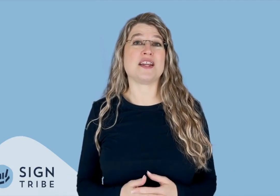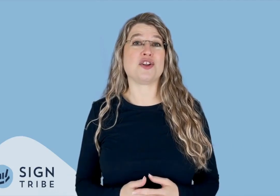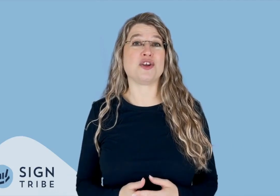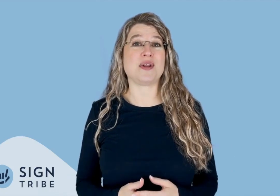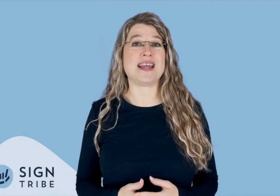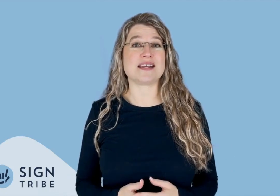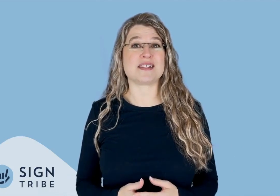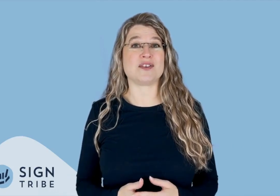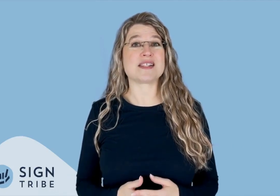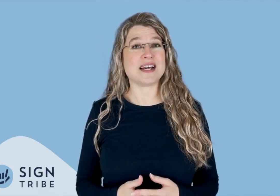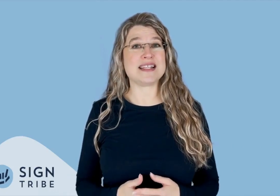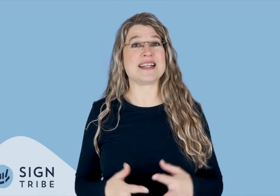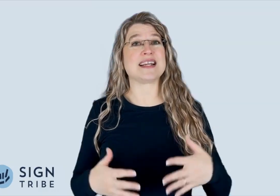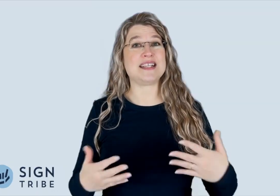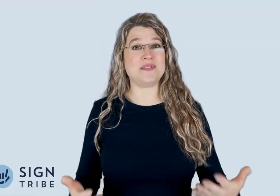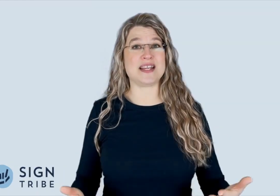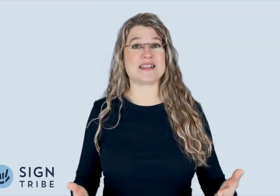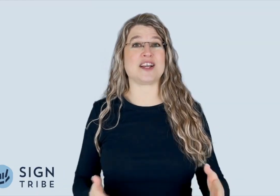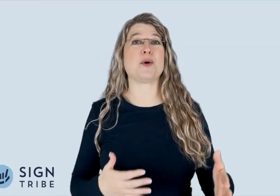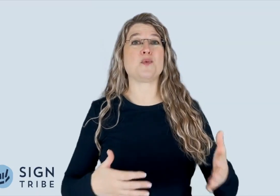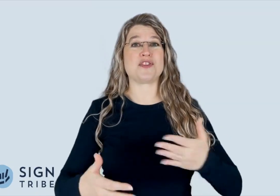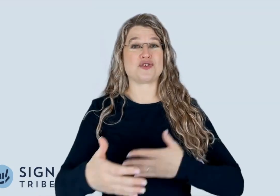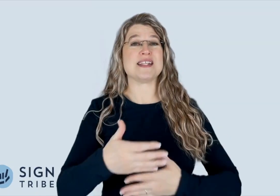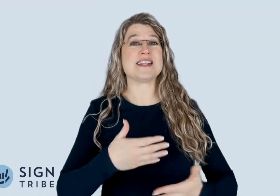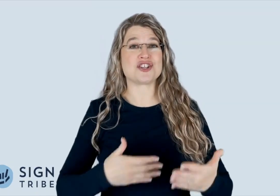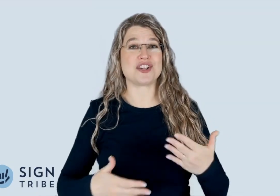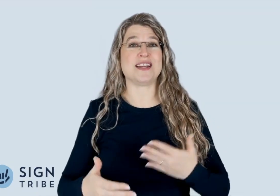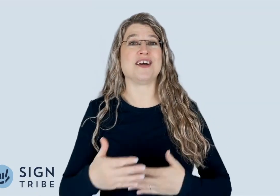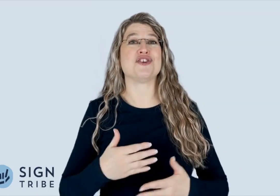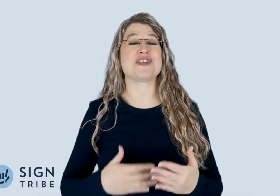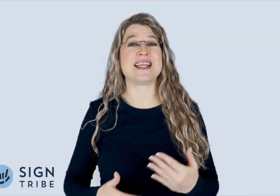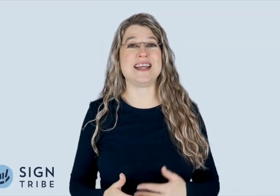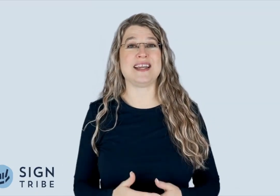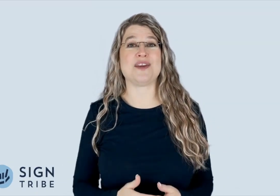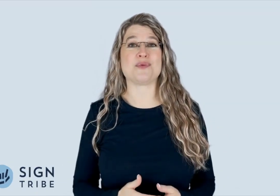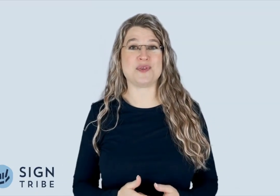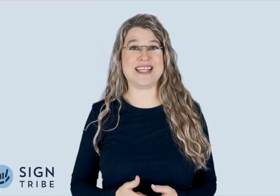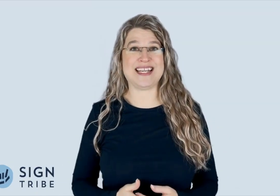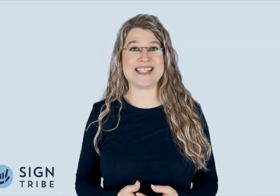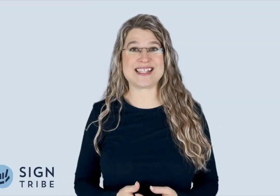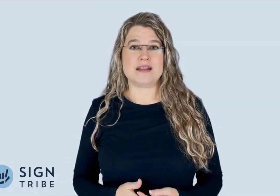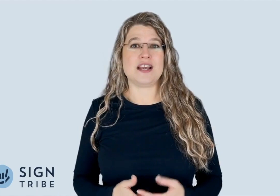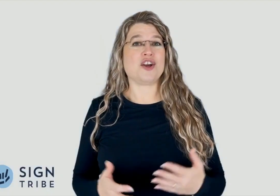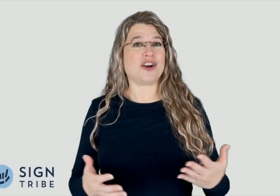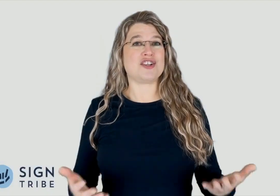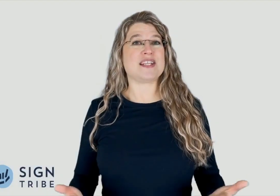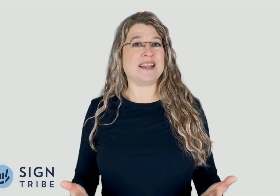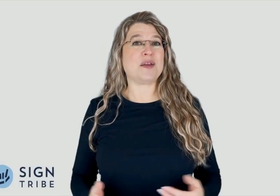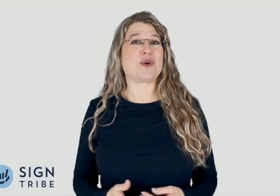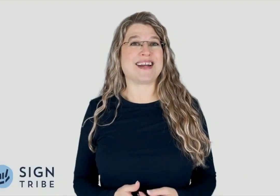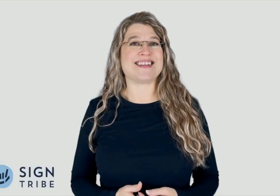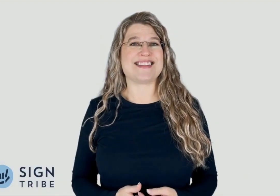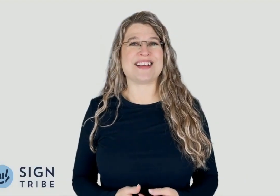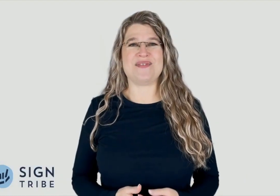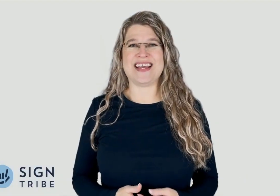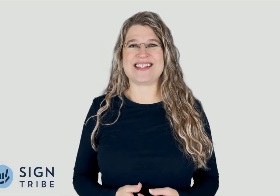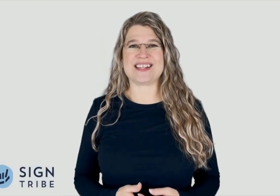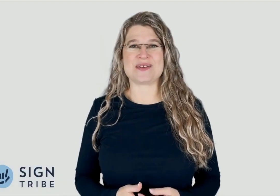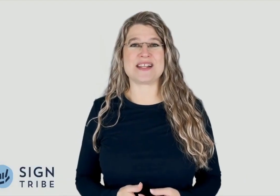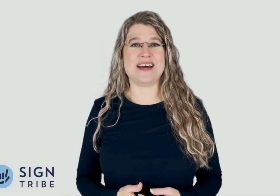include ASL signs and activities to help with transition and understanding routines. Encourage daily practice of ASL signs